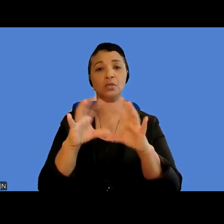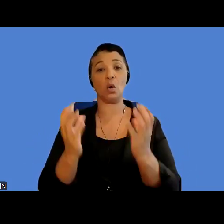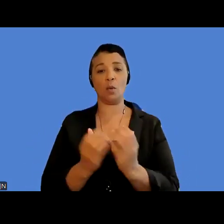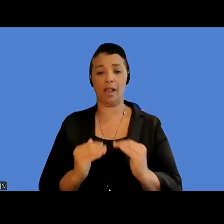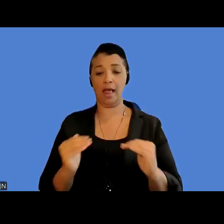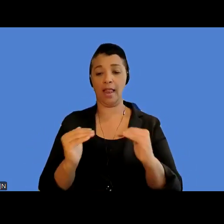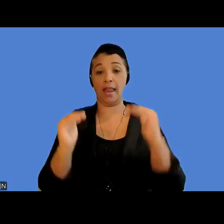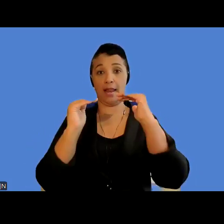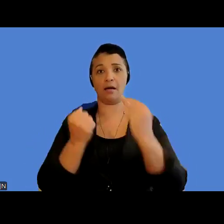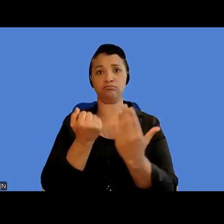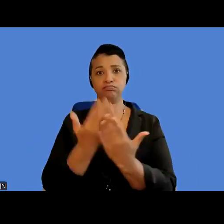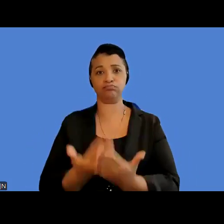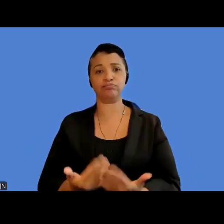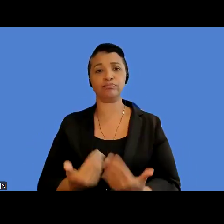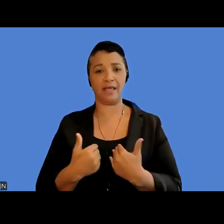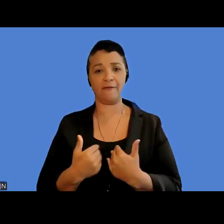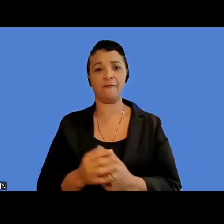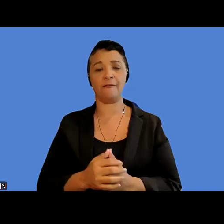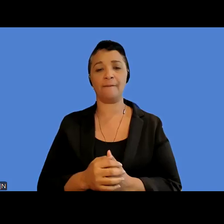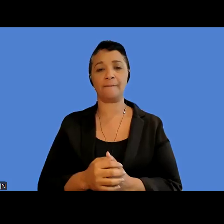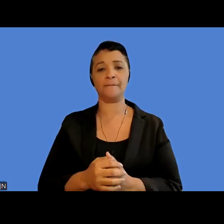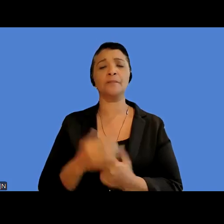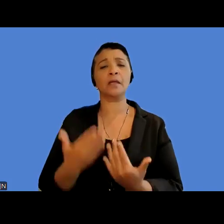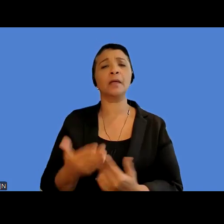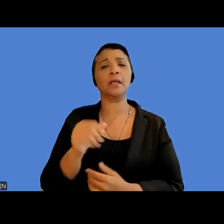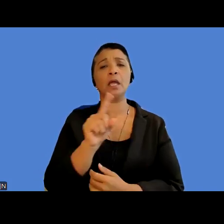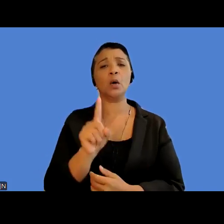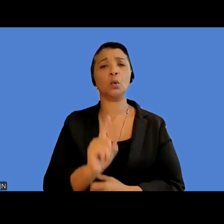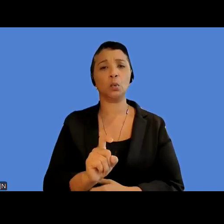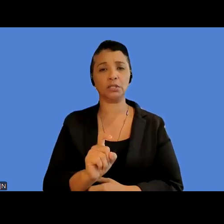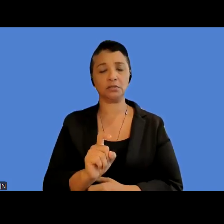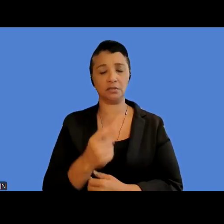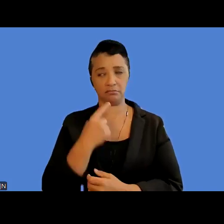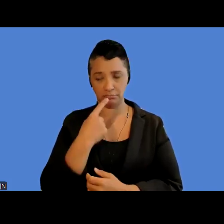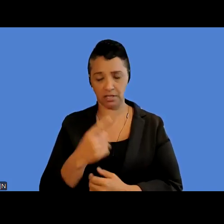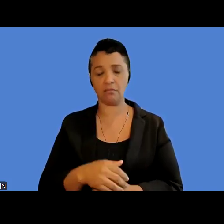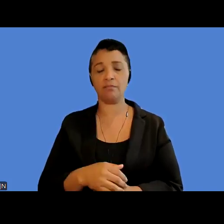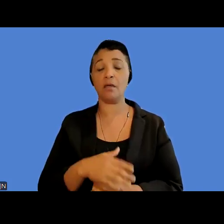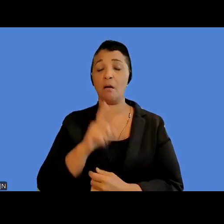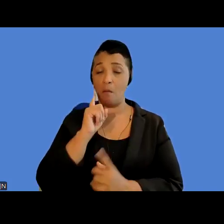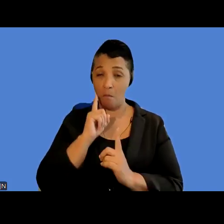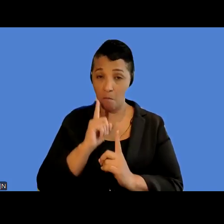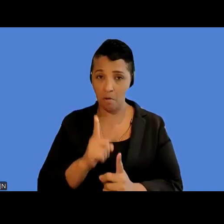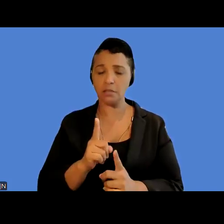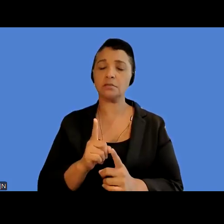level. So they are asking to ensure participation